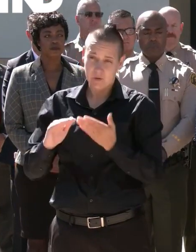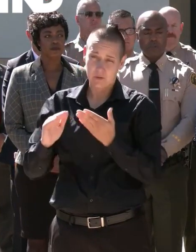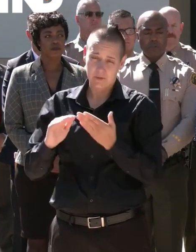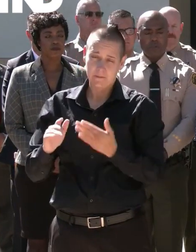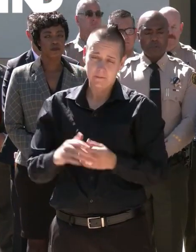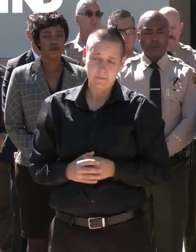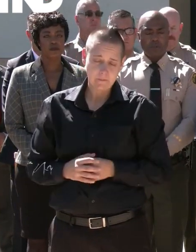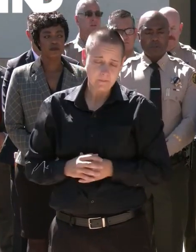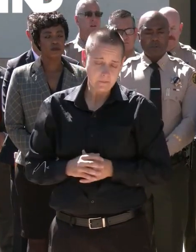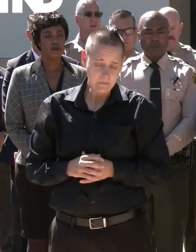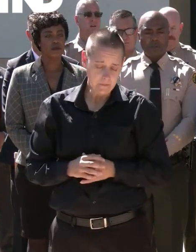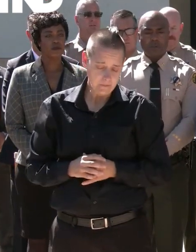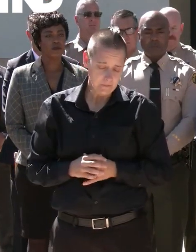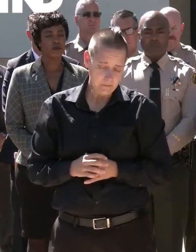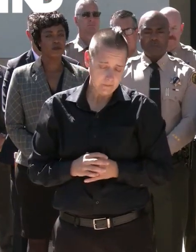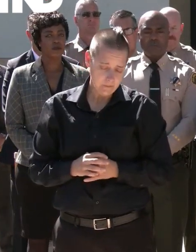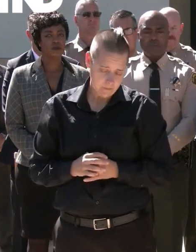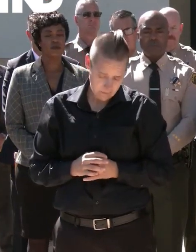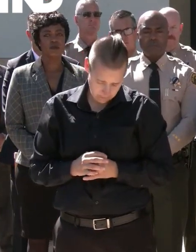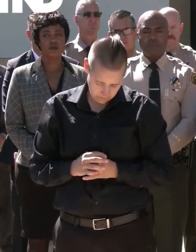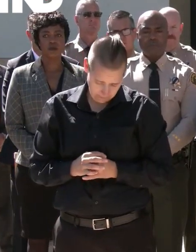Excuse me.